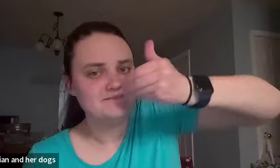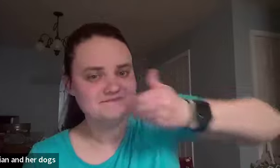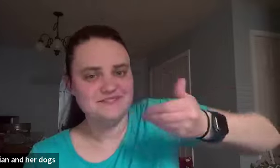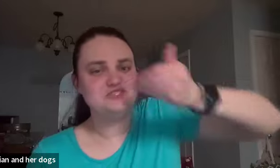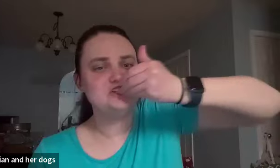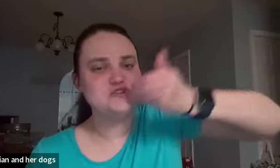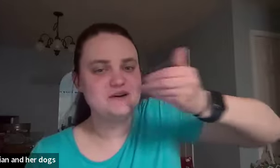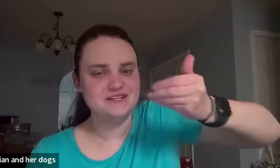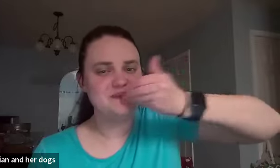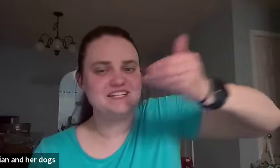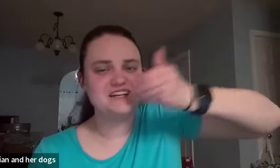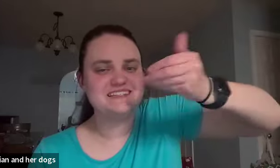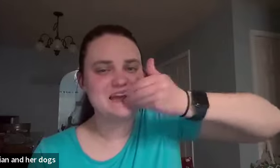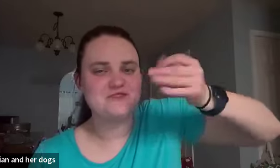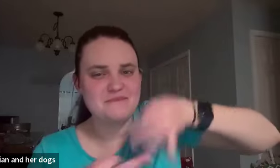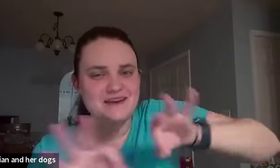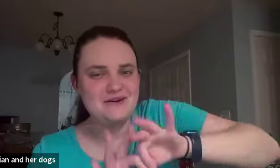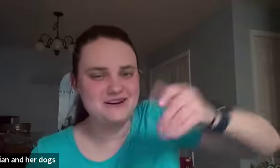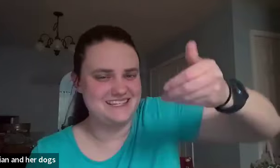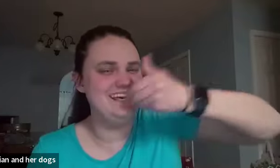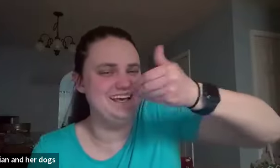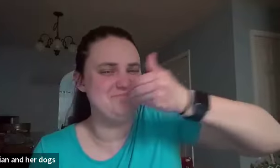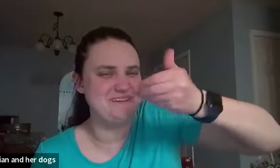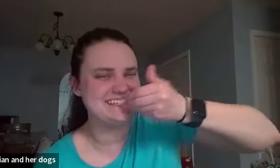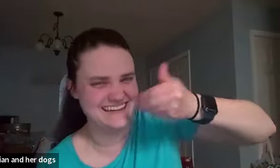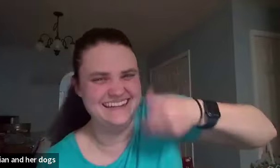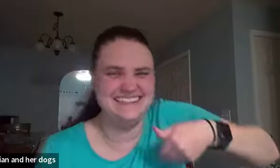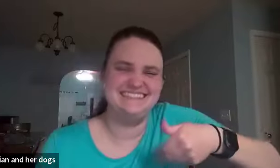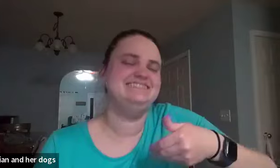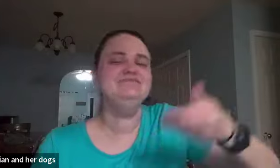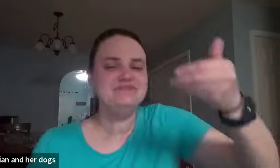pizza. You just joined. You made it just in time for the main course. Pizza.